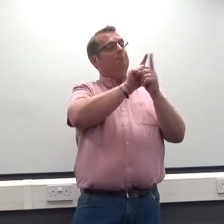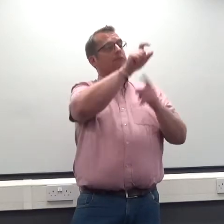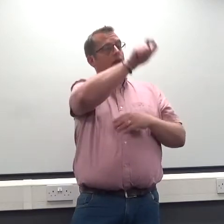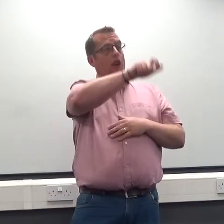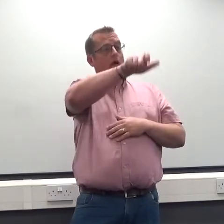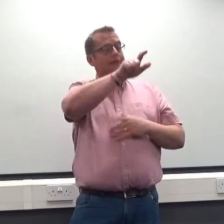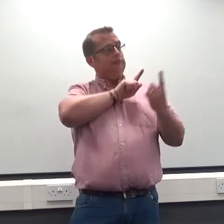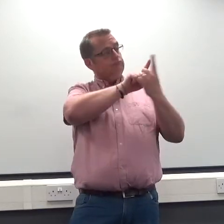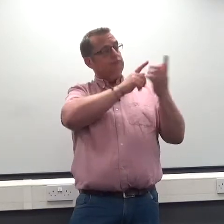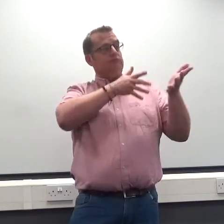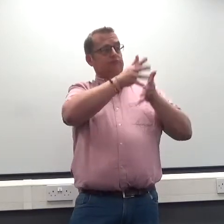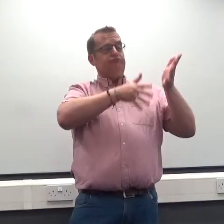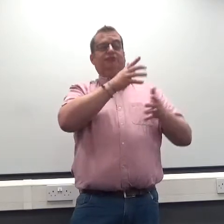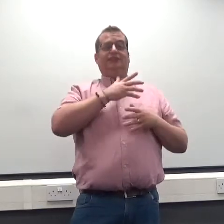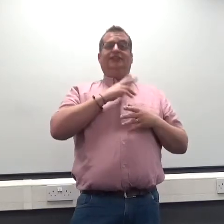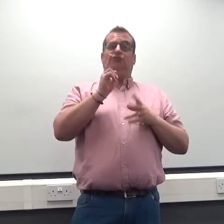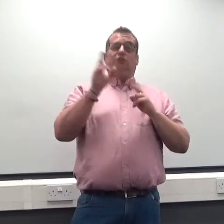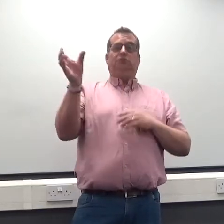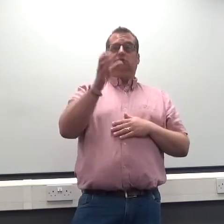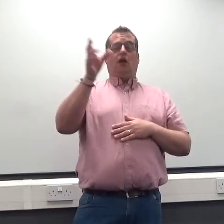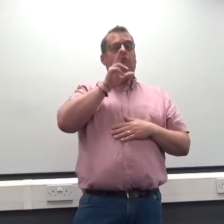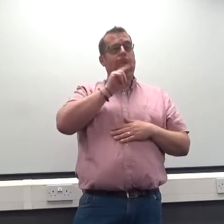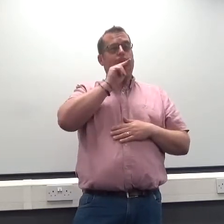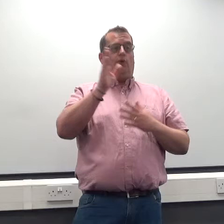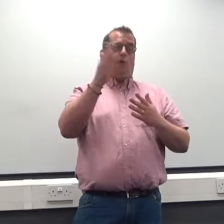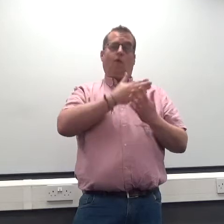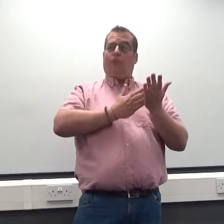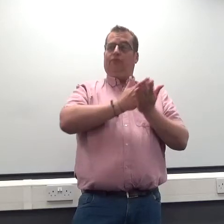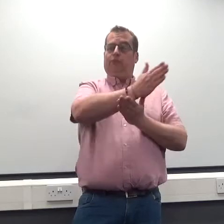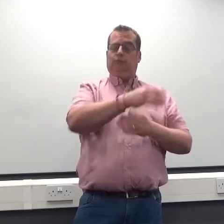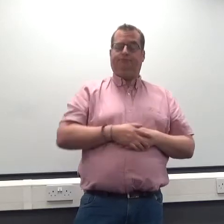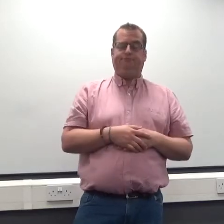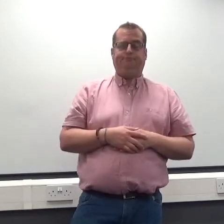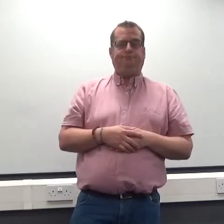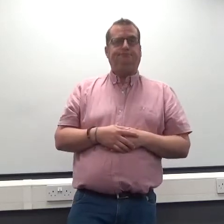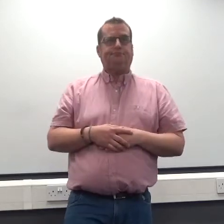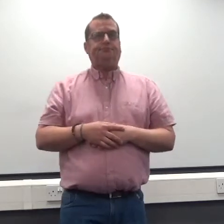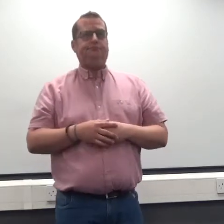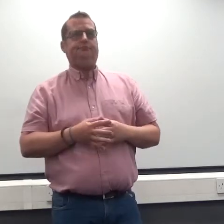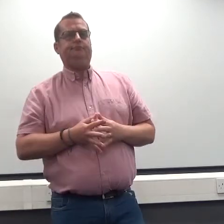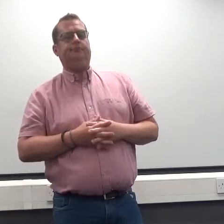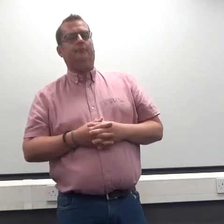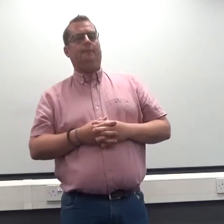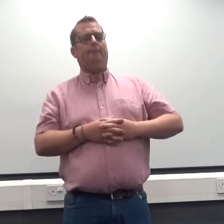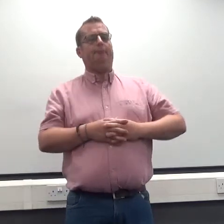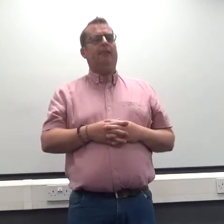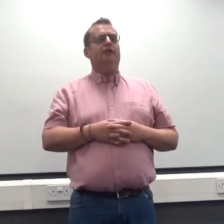And so that would be my role, where I would meet clients and organise supervision for them, and would use interpreters.